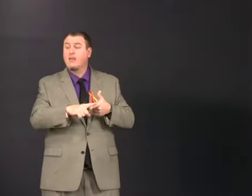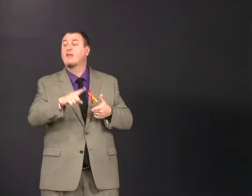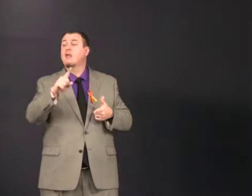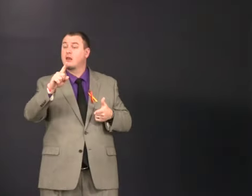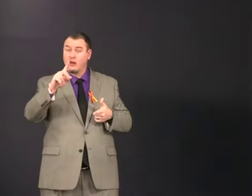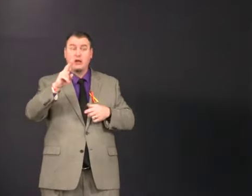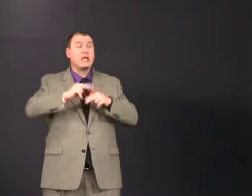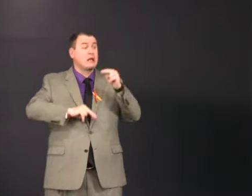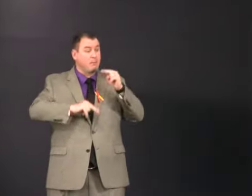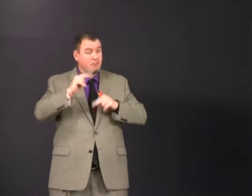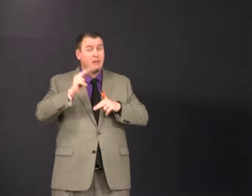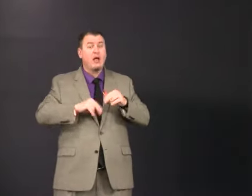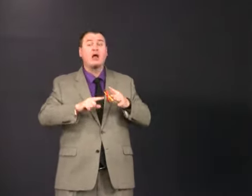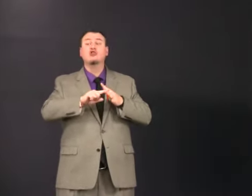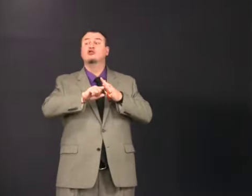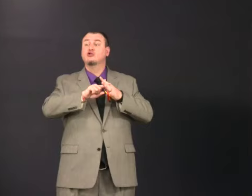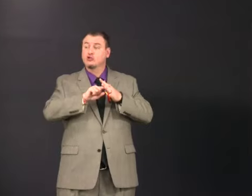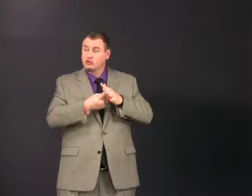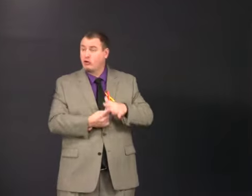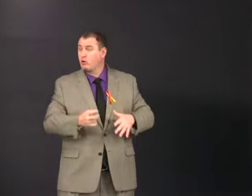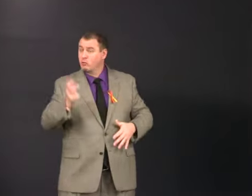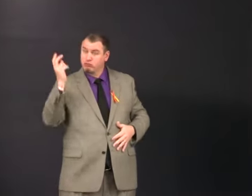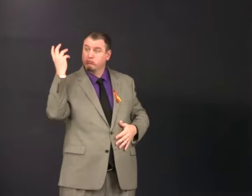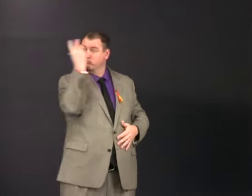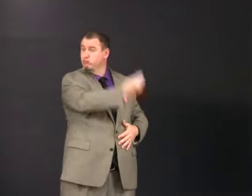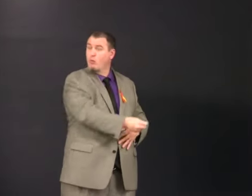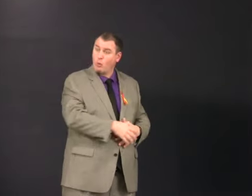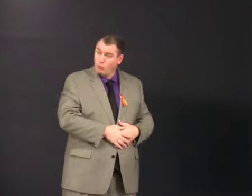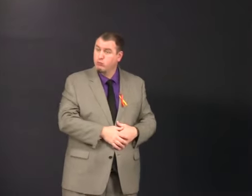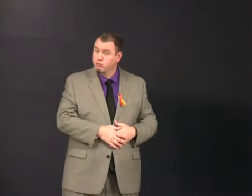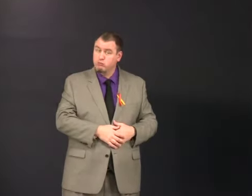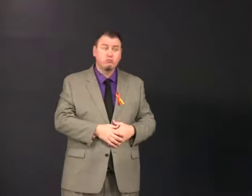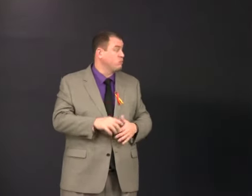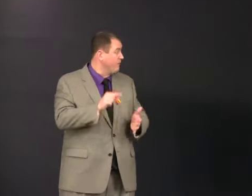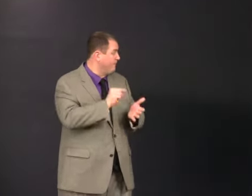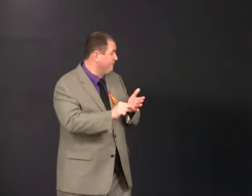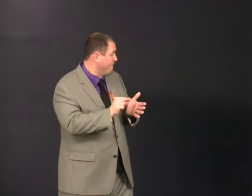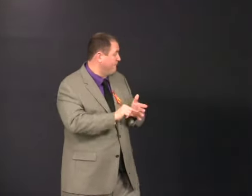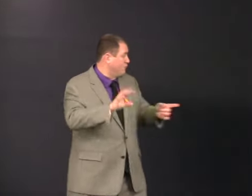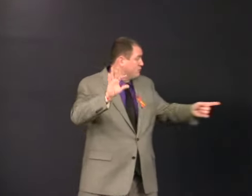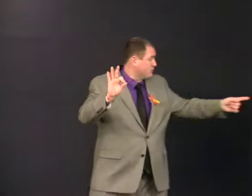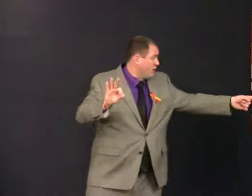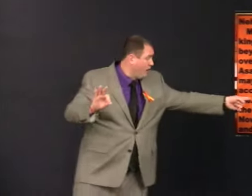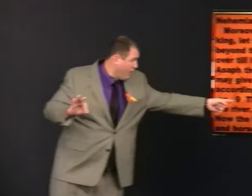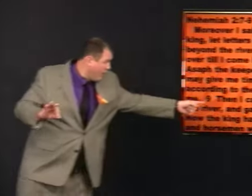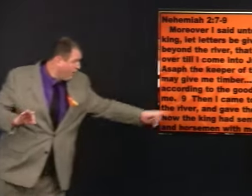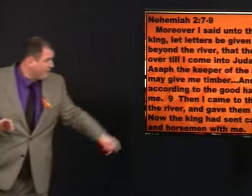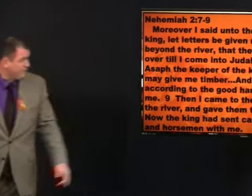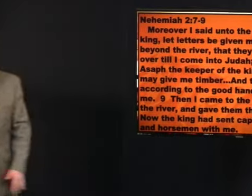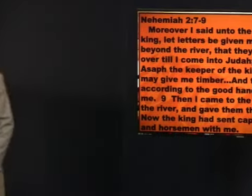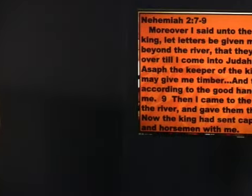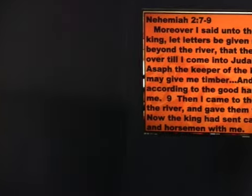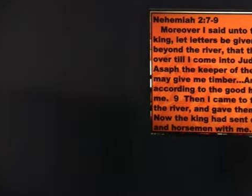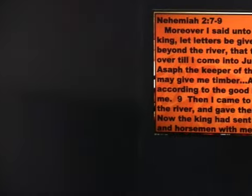wood, some supplies, and so then Nehemiah goes. Here in verse